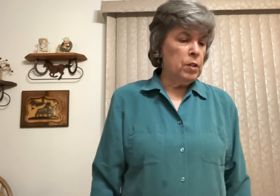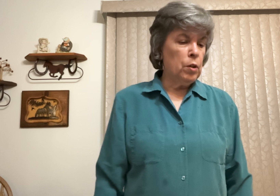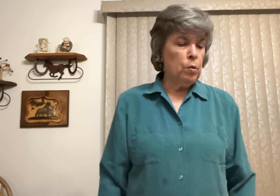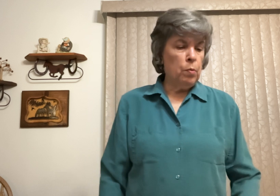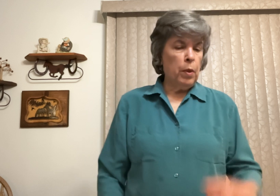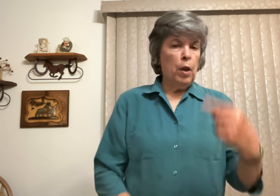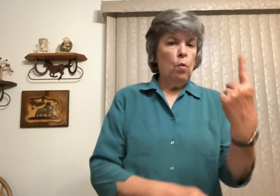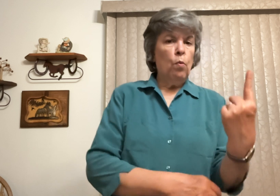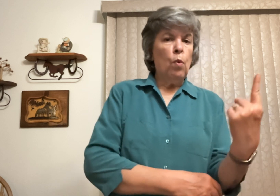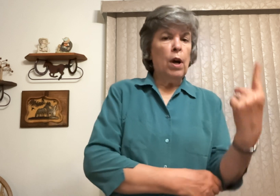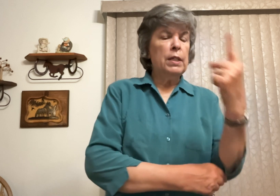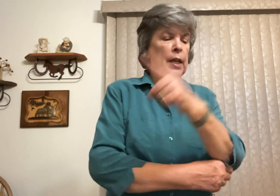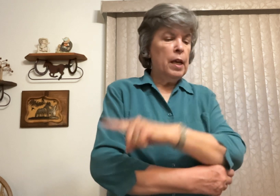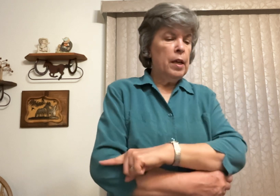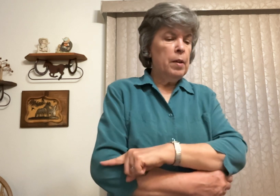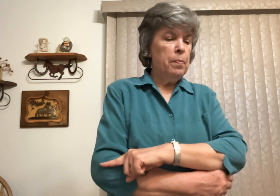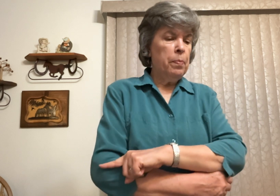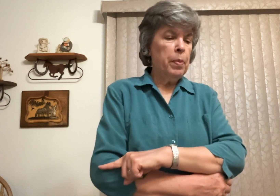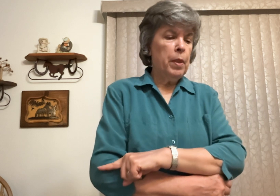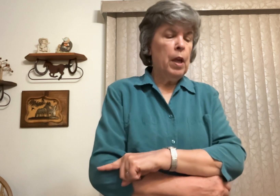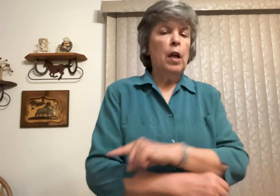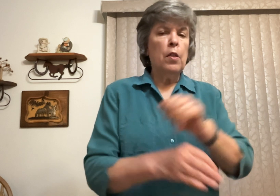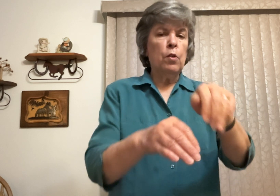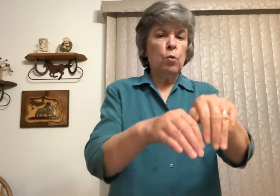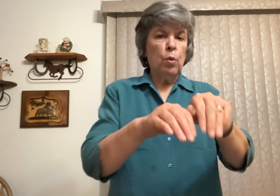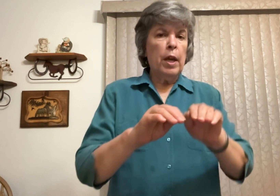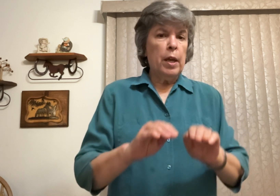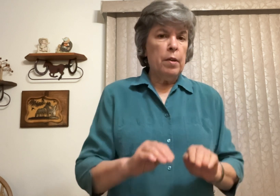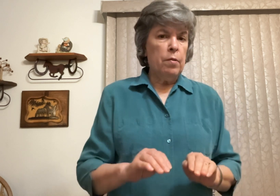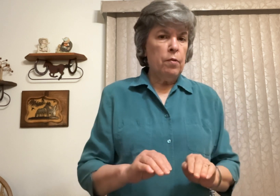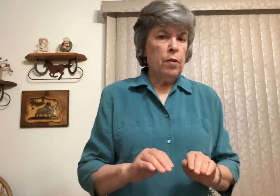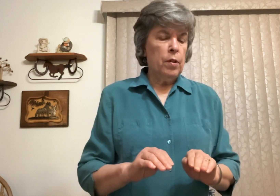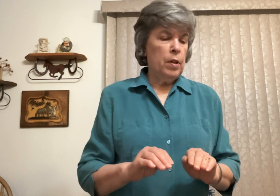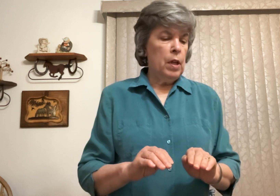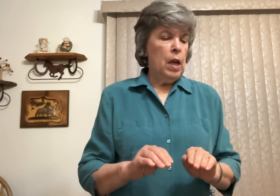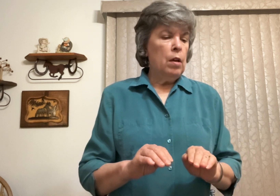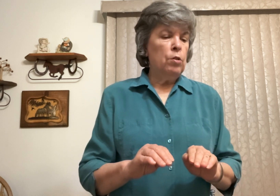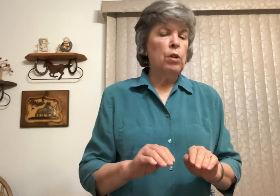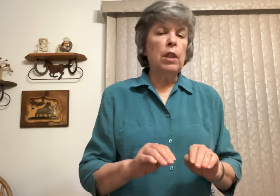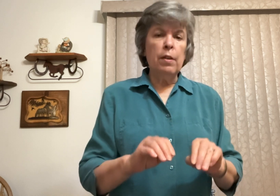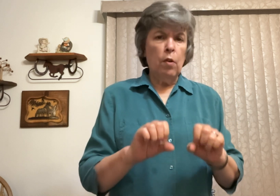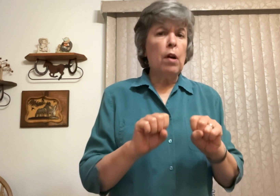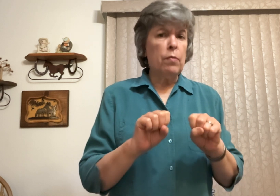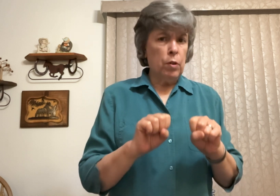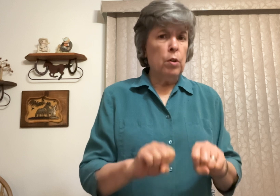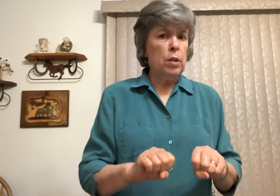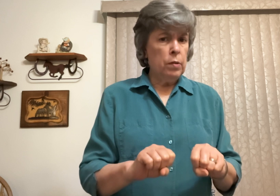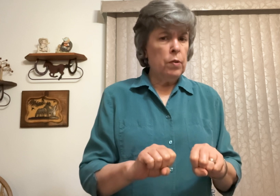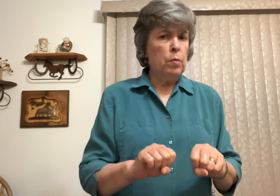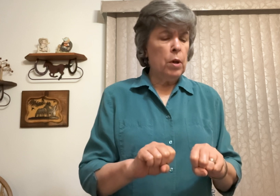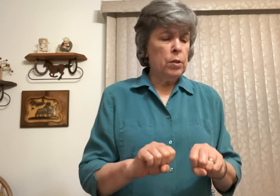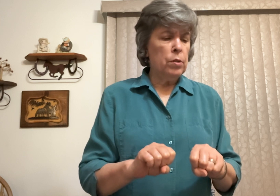so one day, the grave, you could leave off could if you want to.